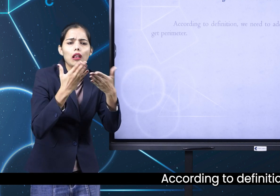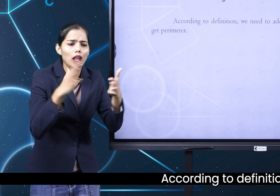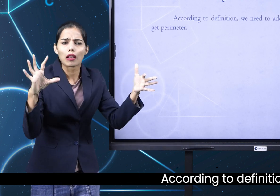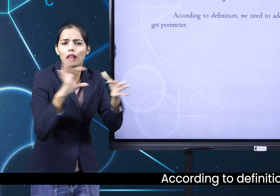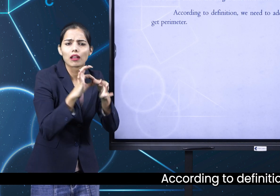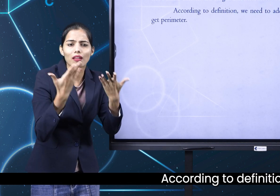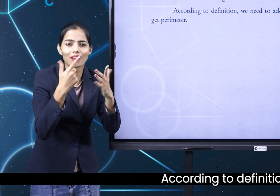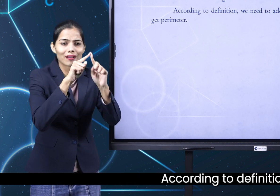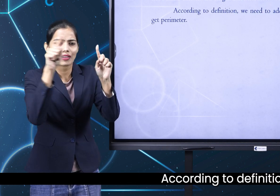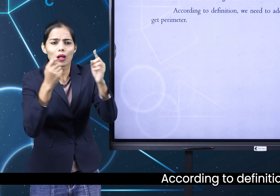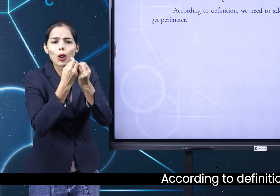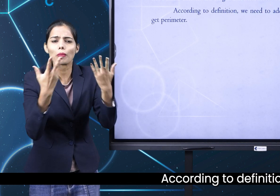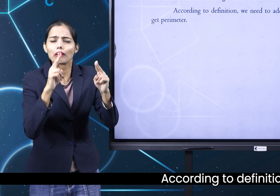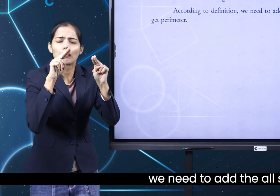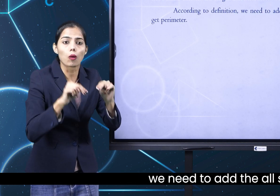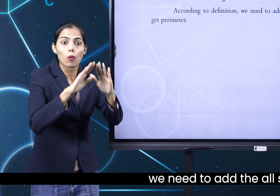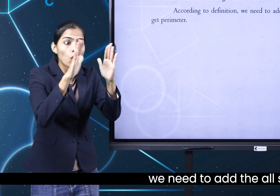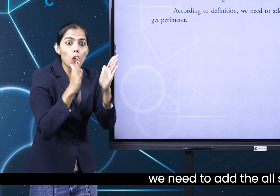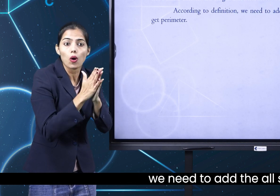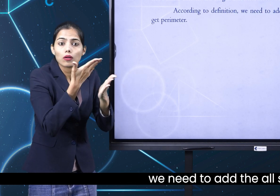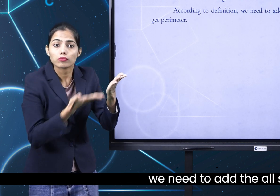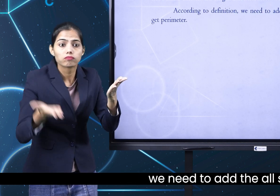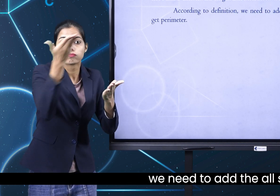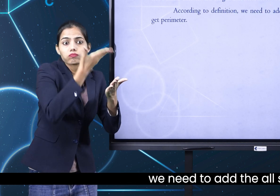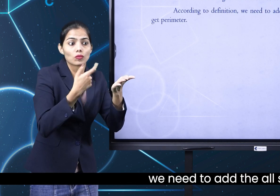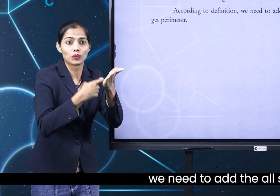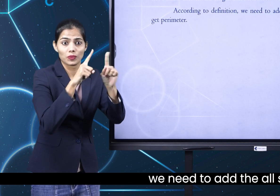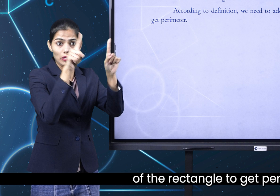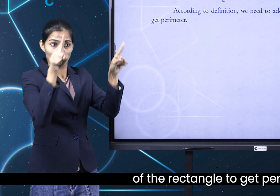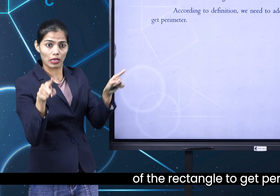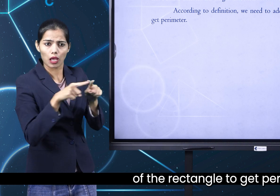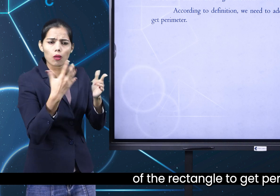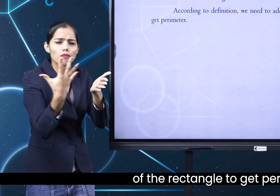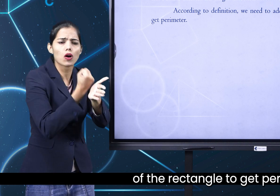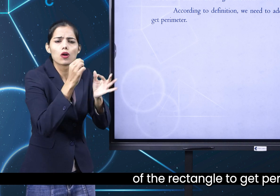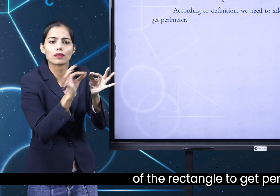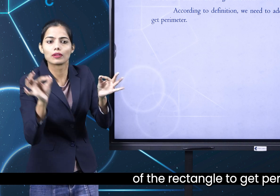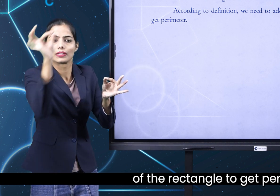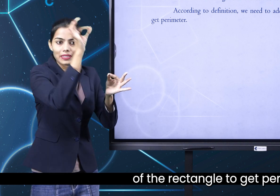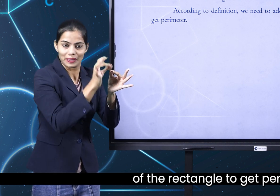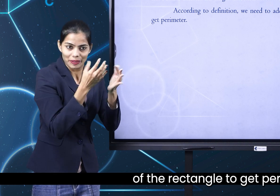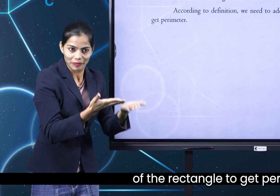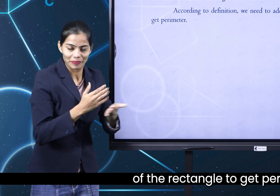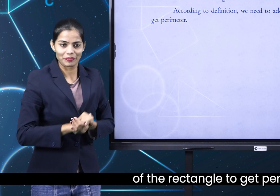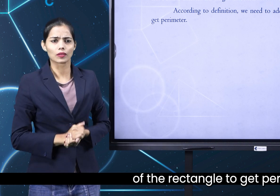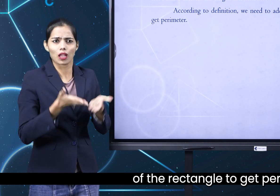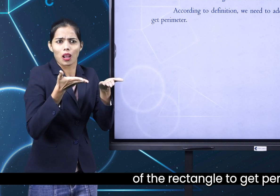According to definition, we need to add all sides of the rectangle to get perimeter.